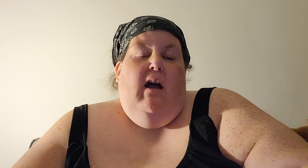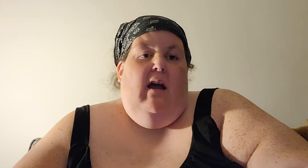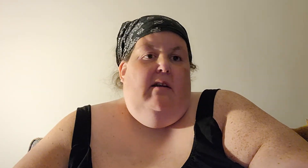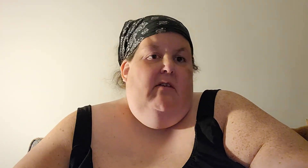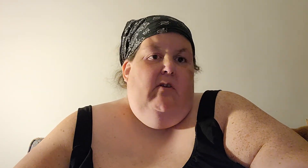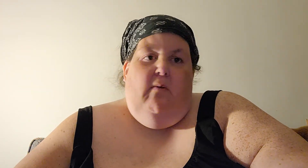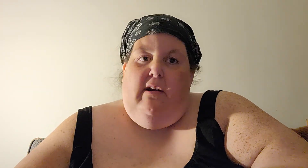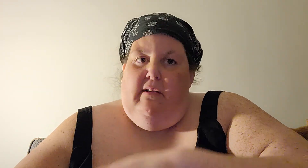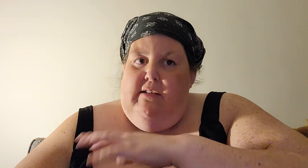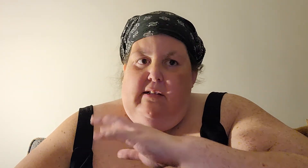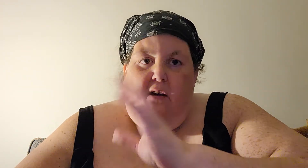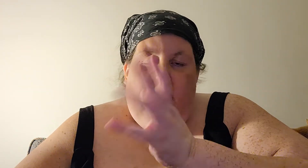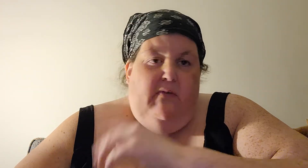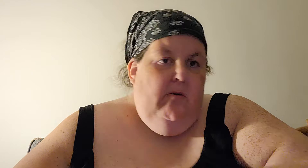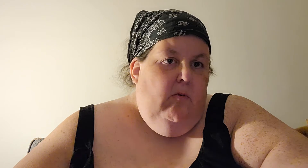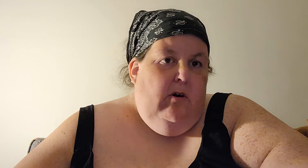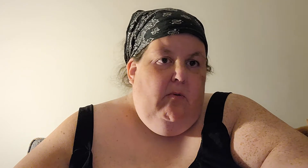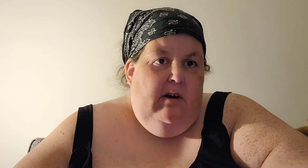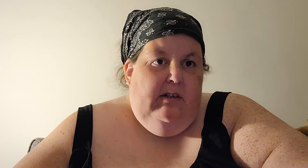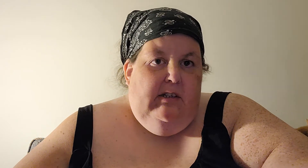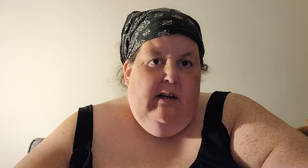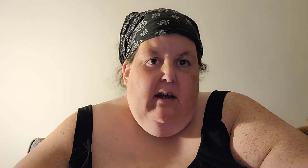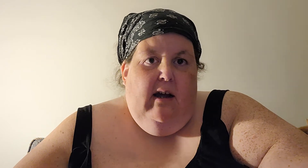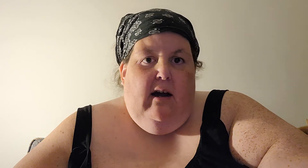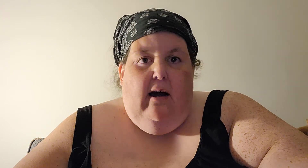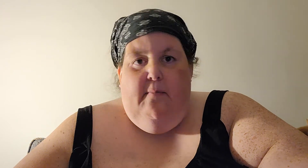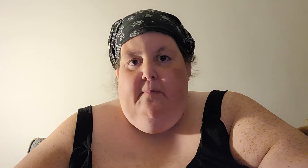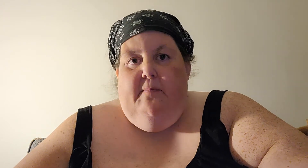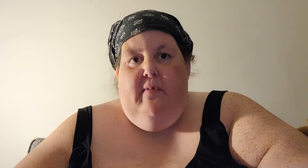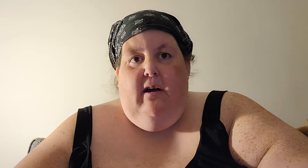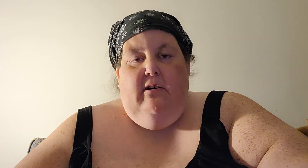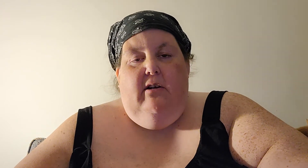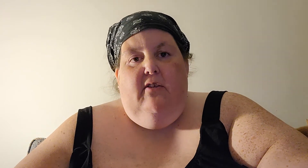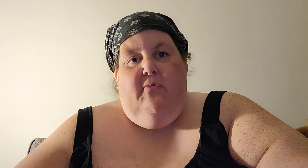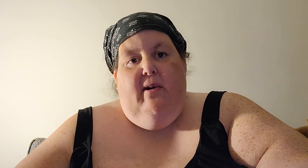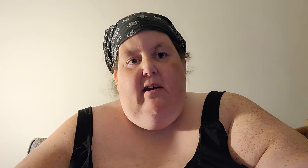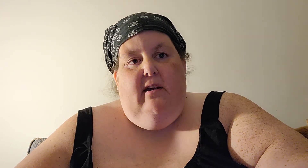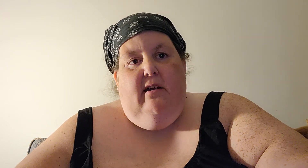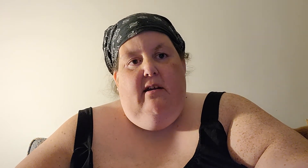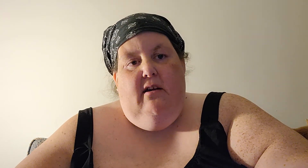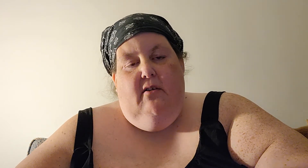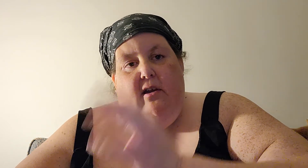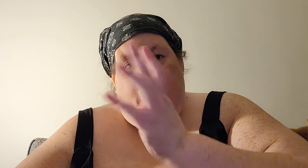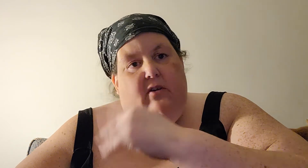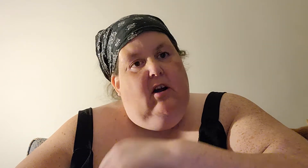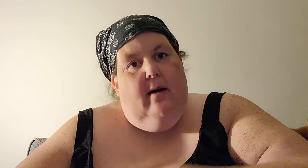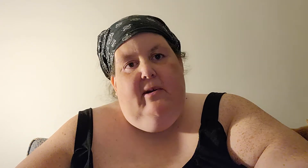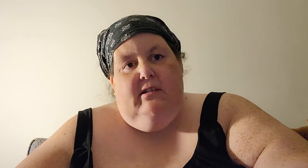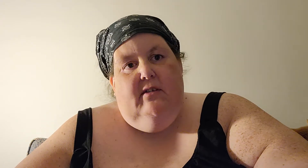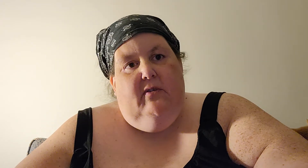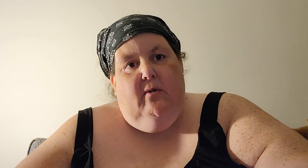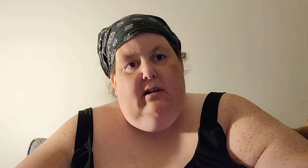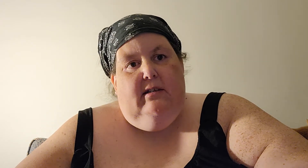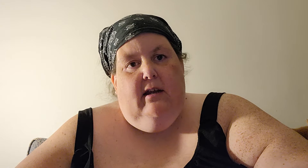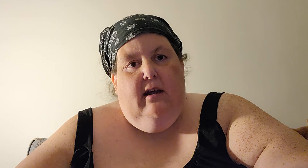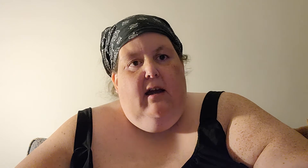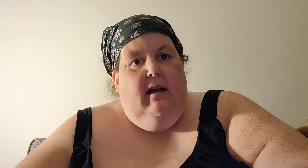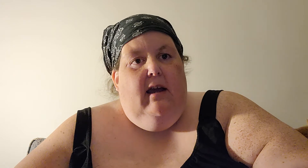And if you want to list down a few more words, underneath my, like, for comments, if you want to say, hey,